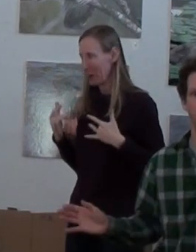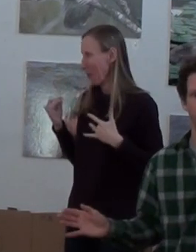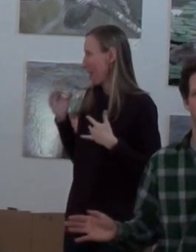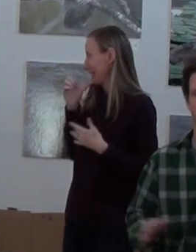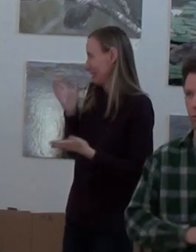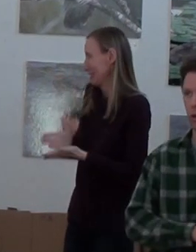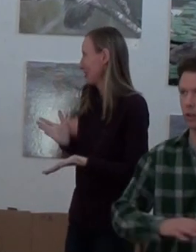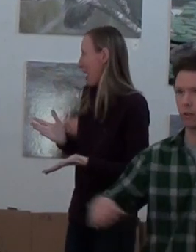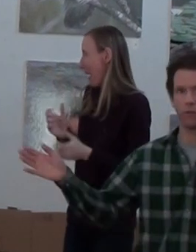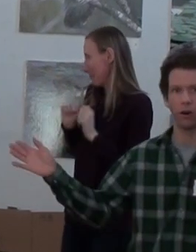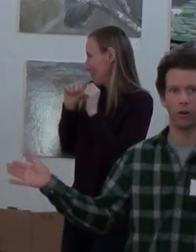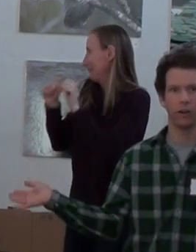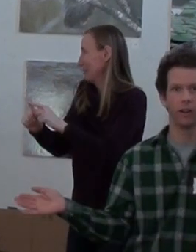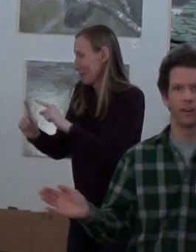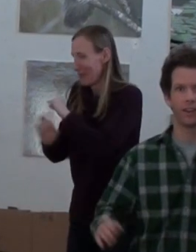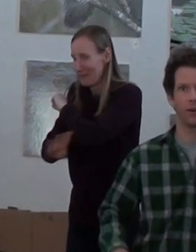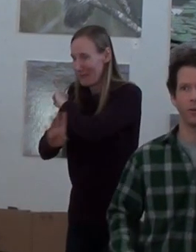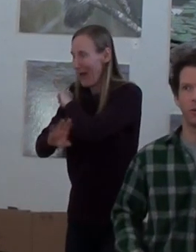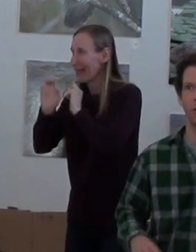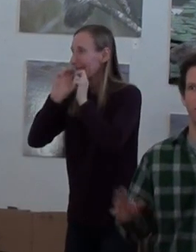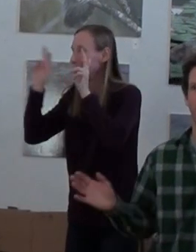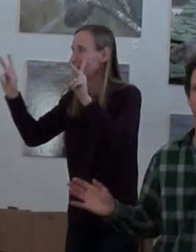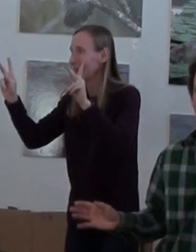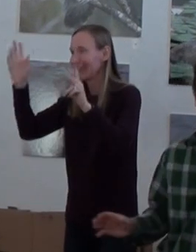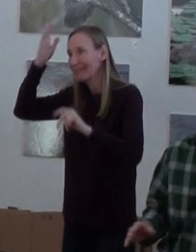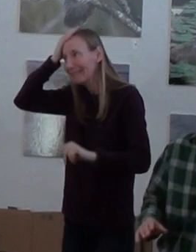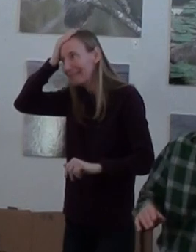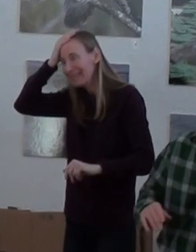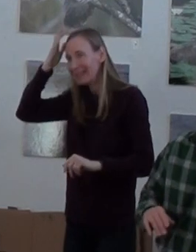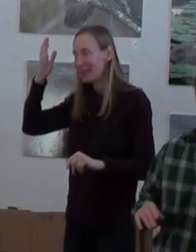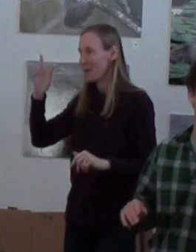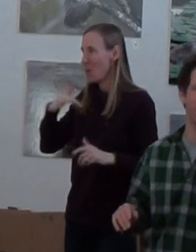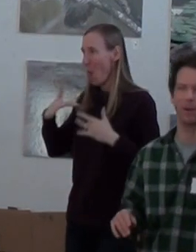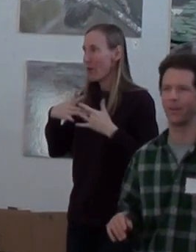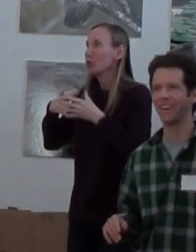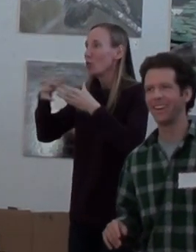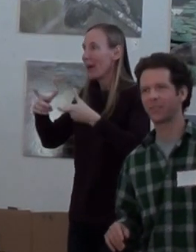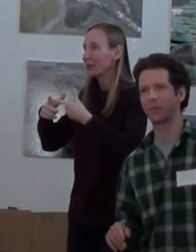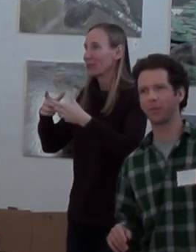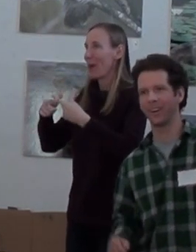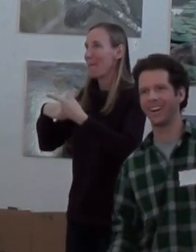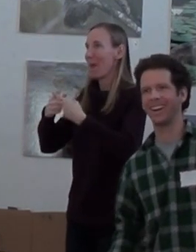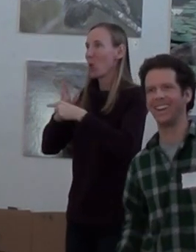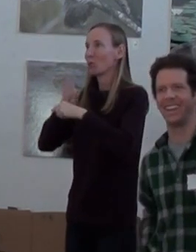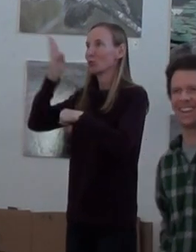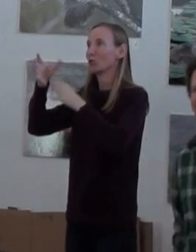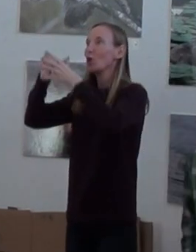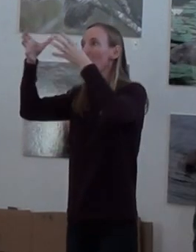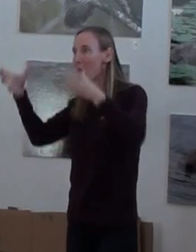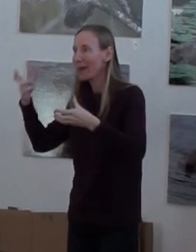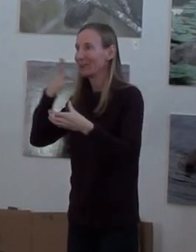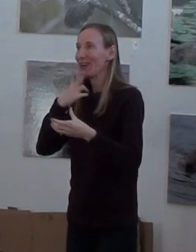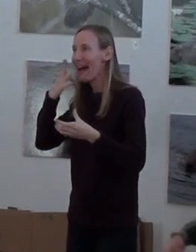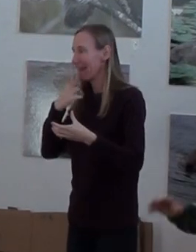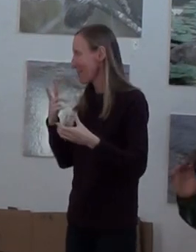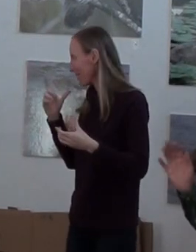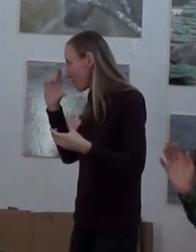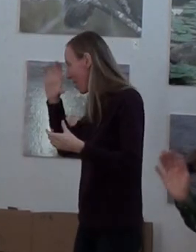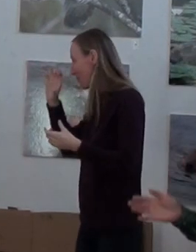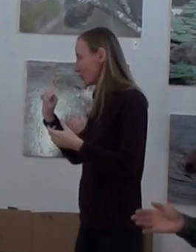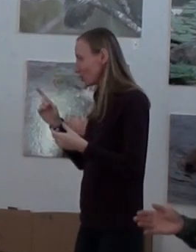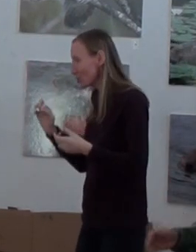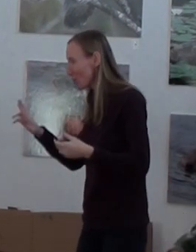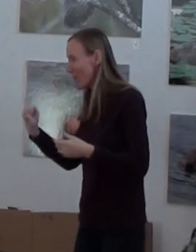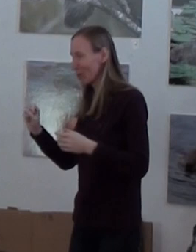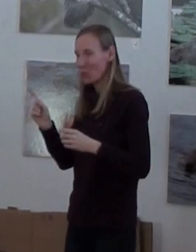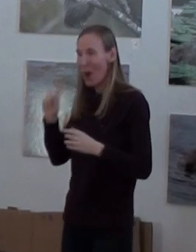doesn't stop? It just goes right into the fall. You know, I had never thought I'd worry about supering honey. It's like, all I was looking for